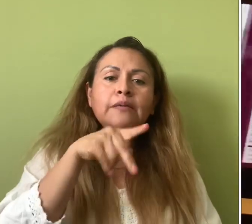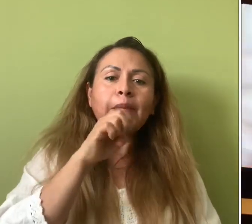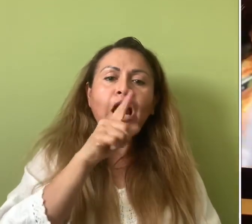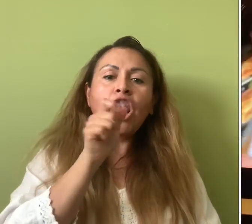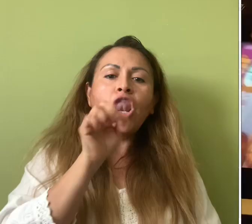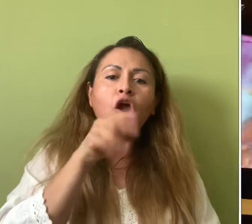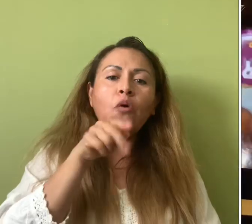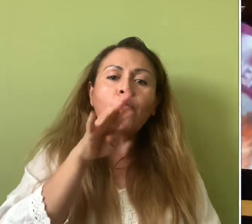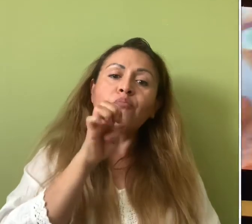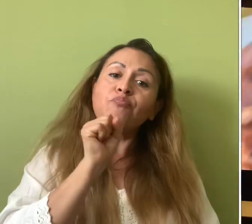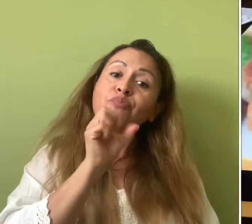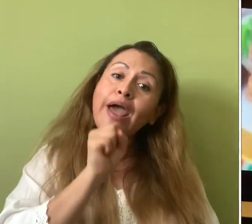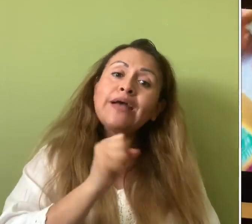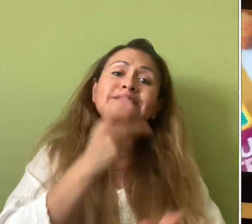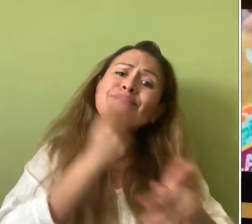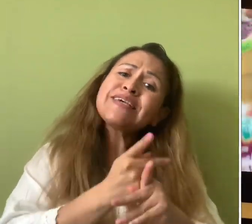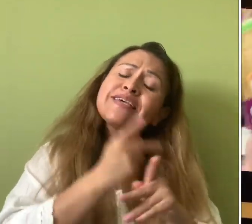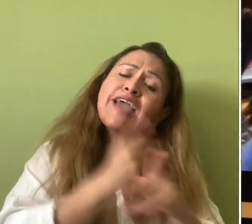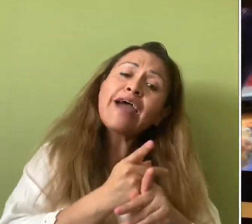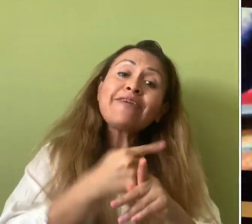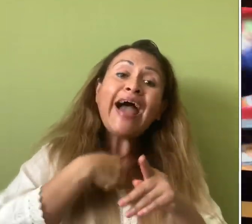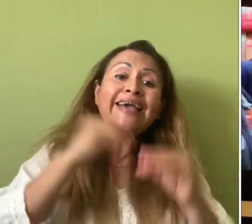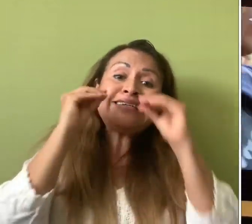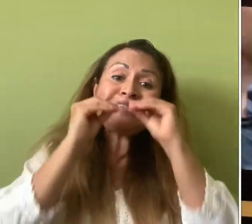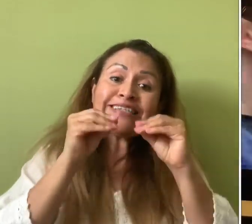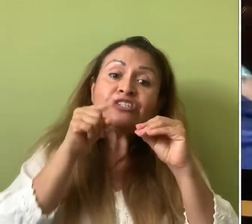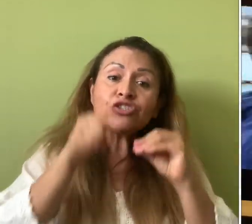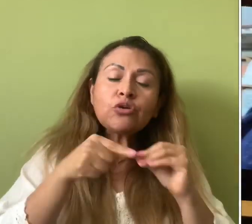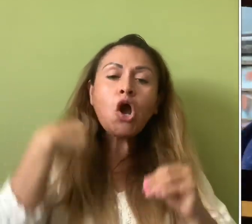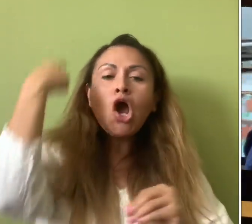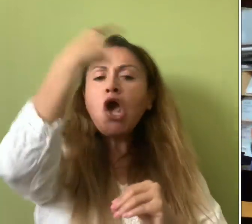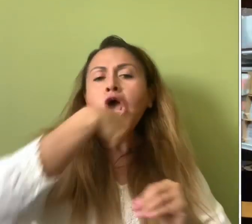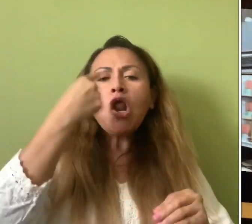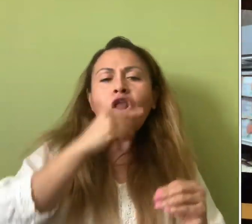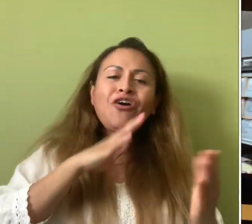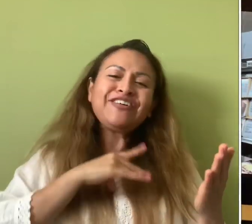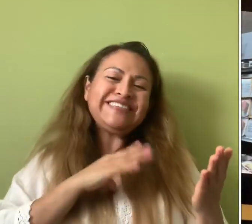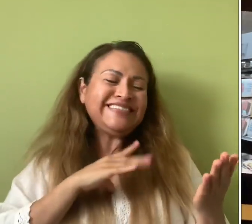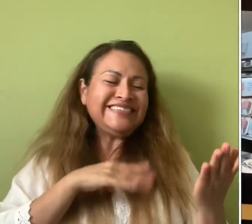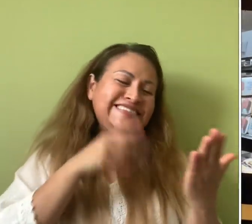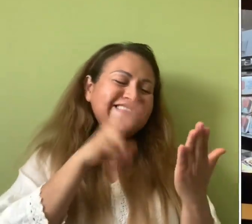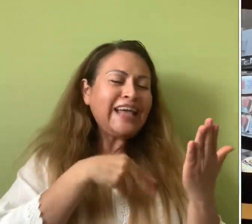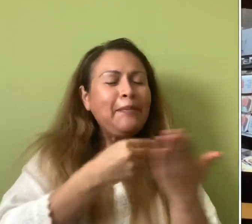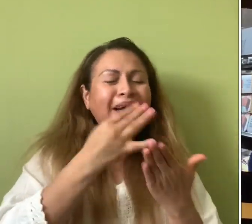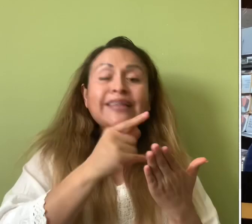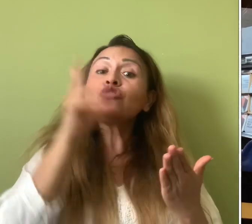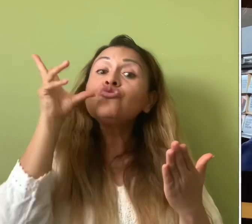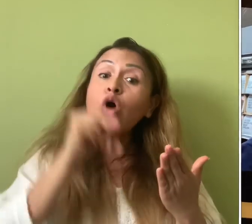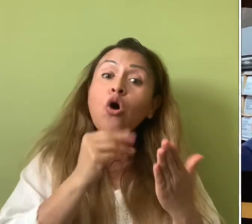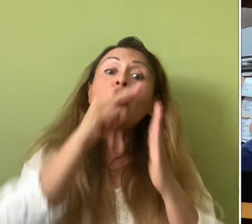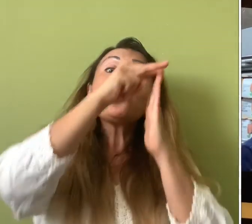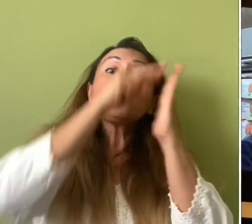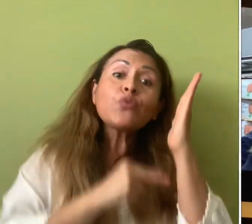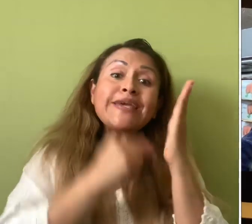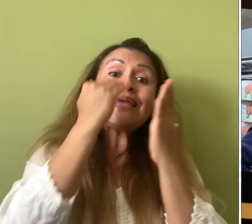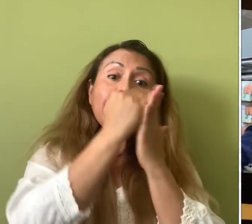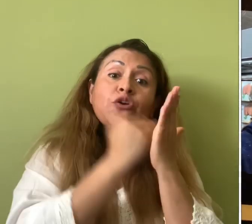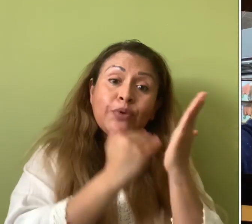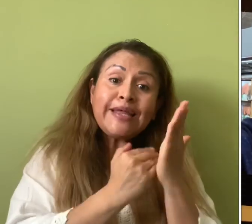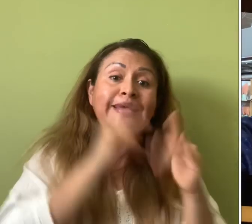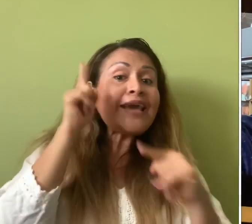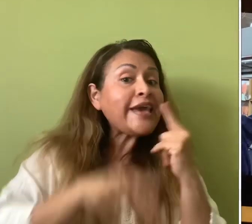just be careful, right? We always teach on this channel, don't take products by their cover. Read the ingredients. They can't fool you once you know what to look